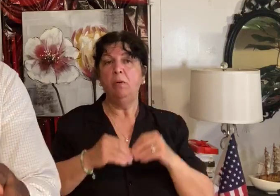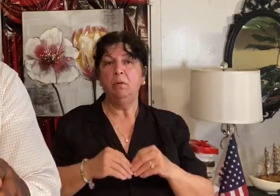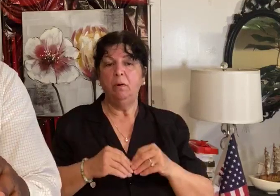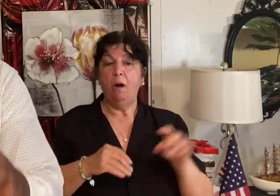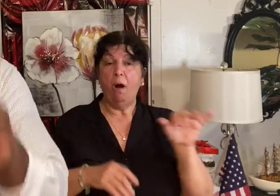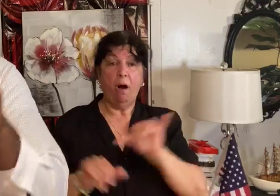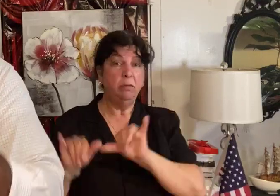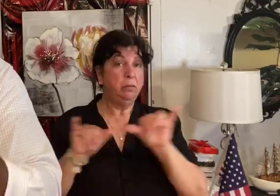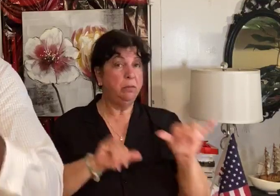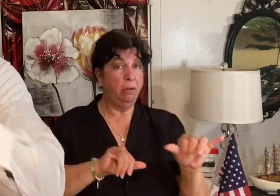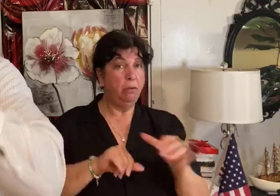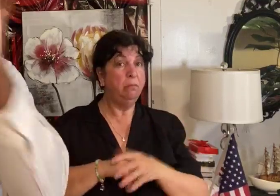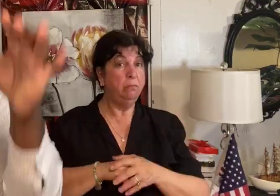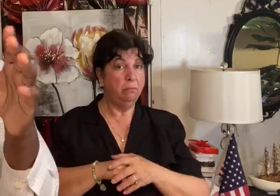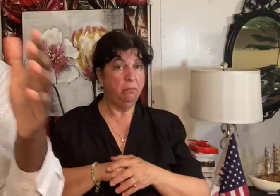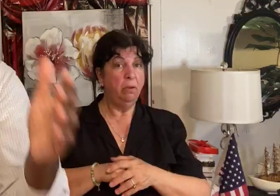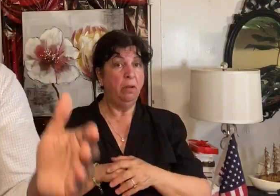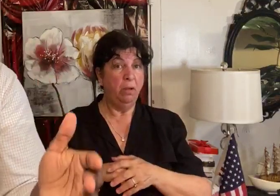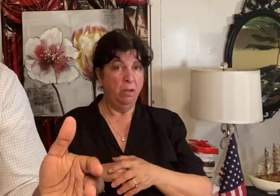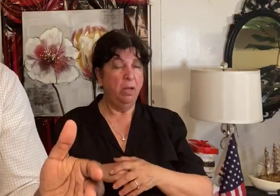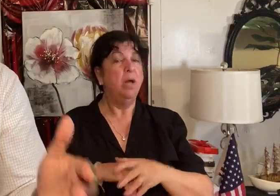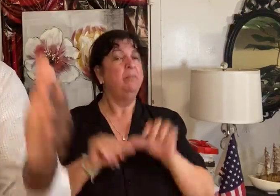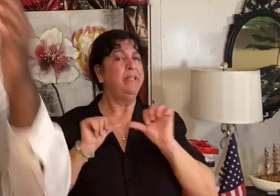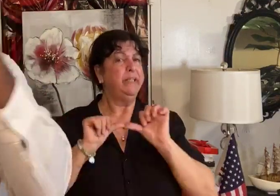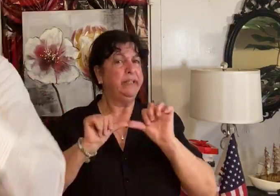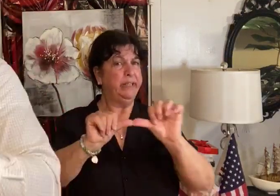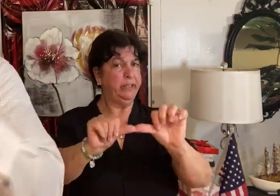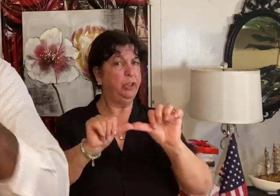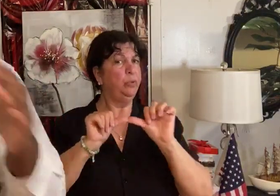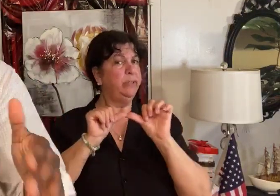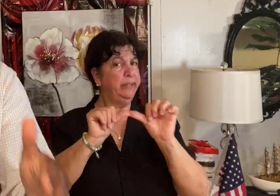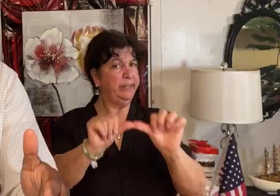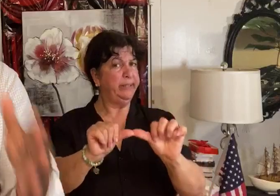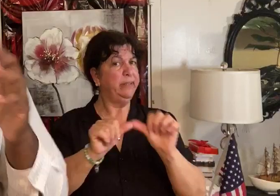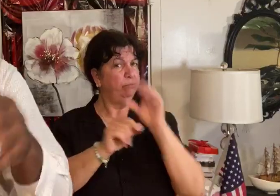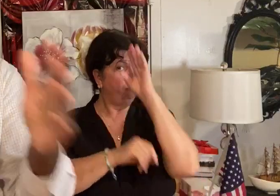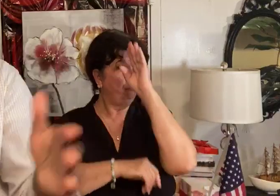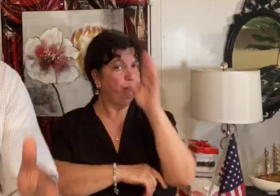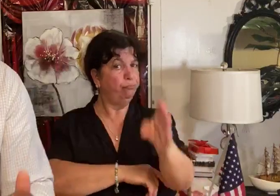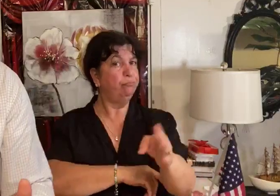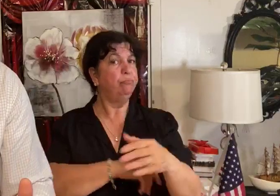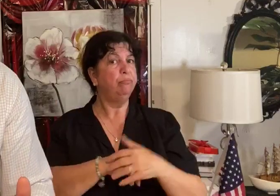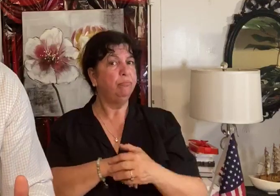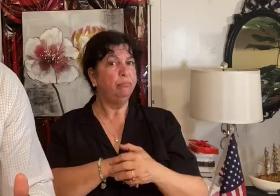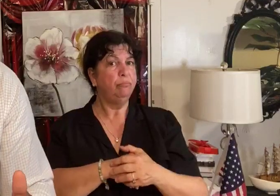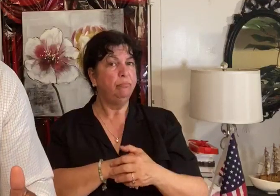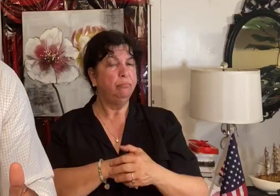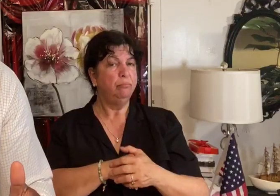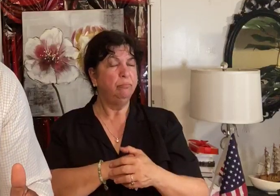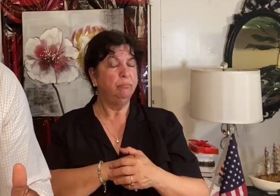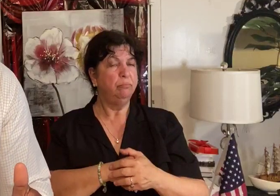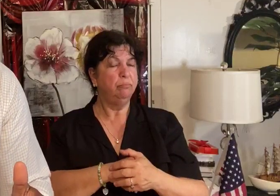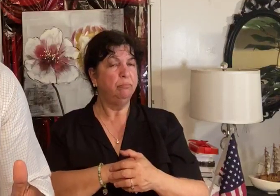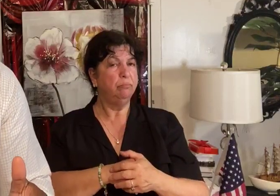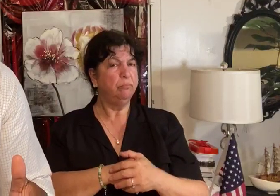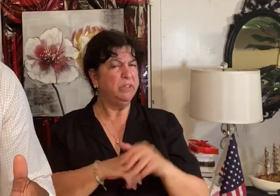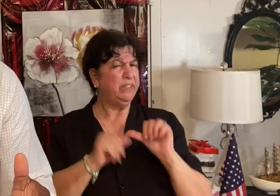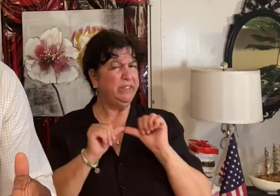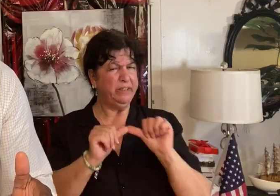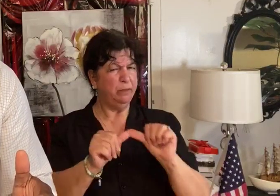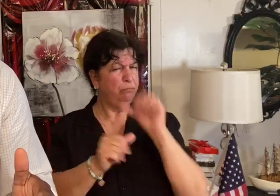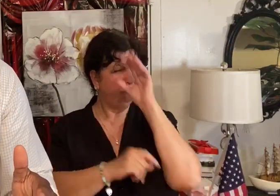also fall under this umbrella of steadfastly. They continue steadfastly in the next two things. Here they are.